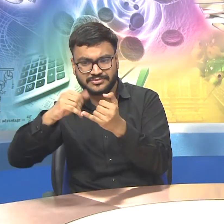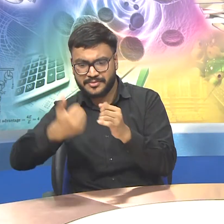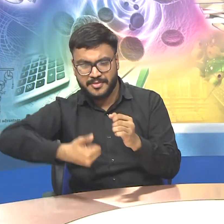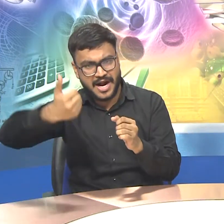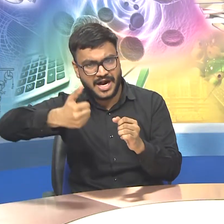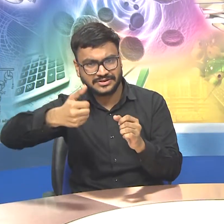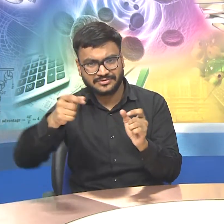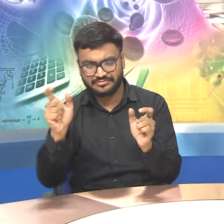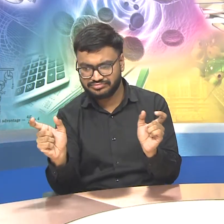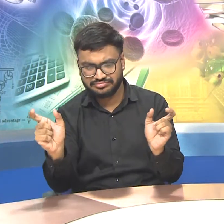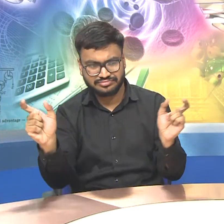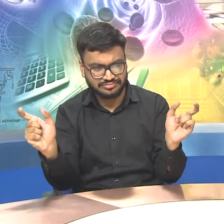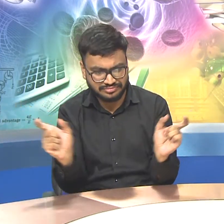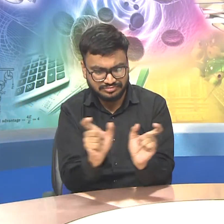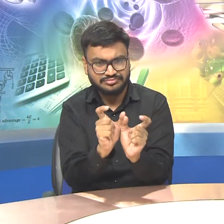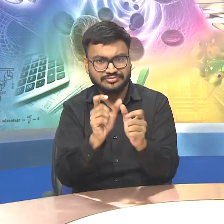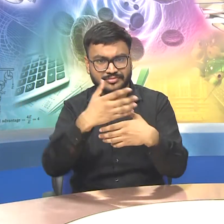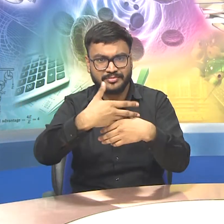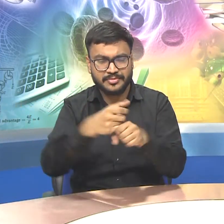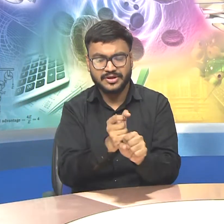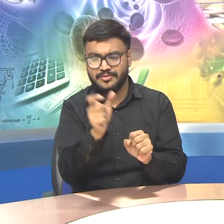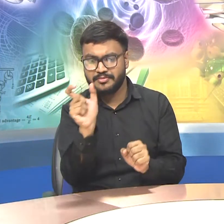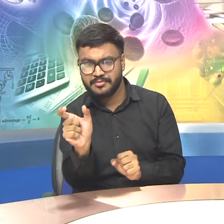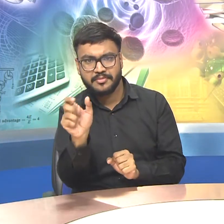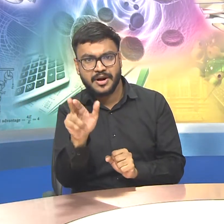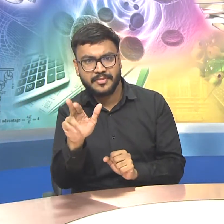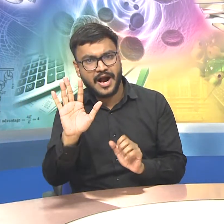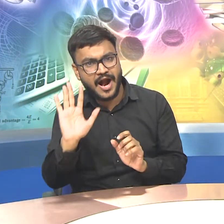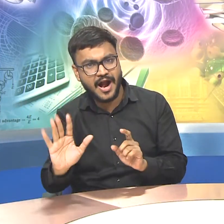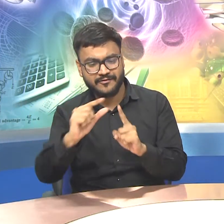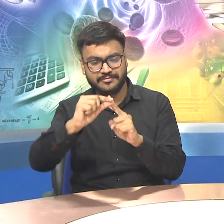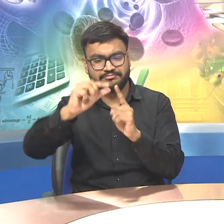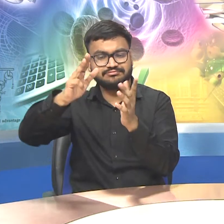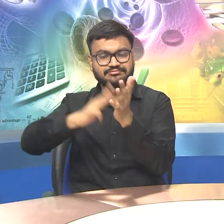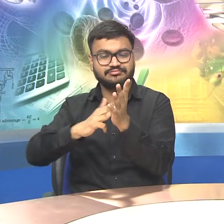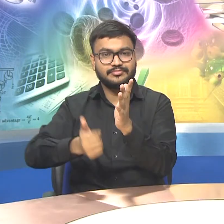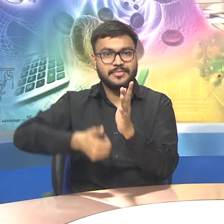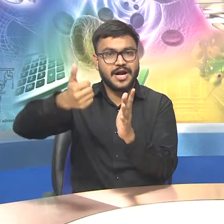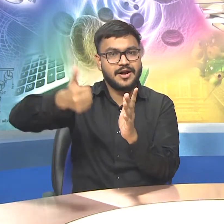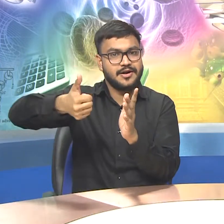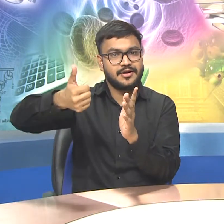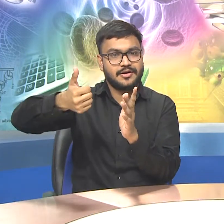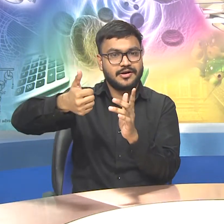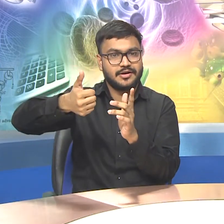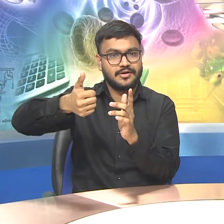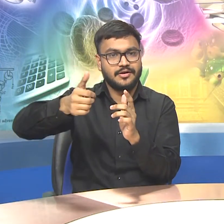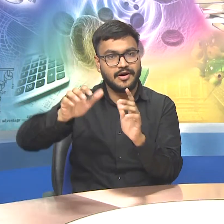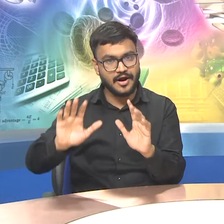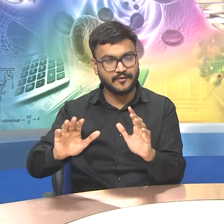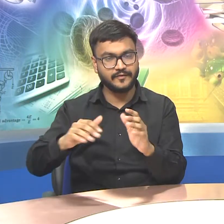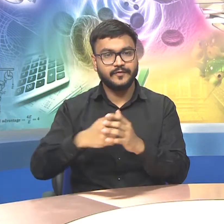along with it we have to do the sign of boss. So we get the new meaning and the new